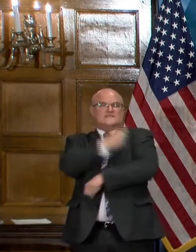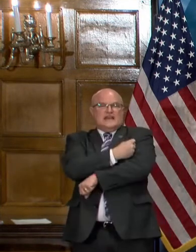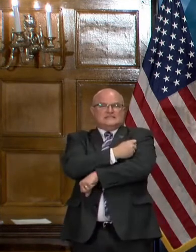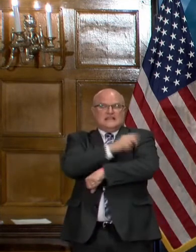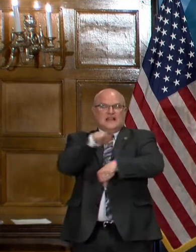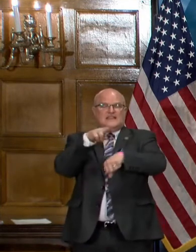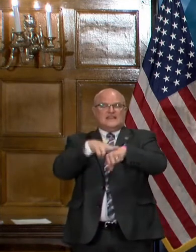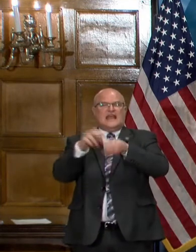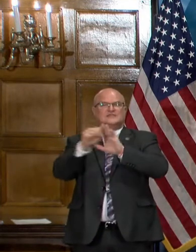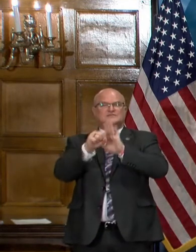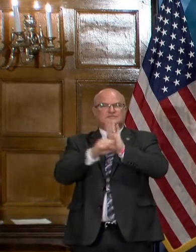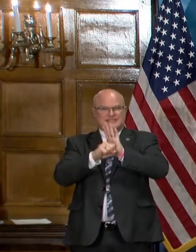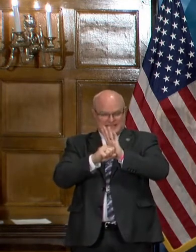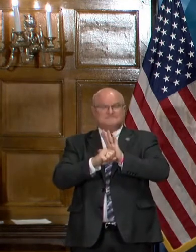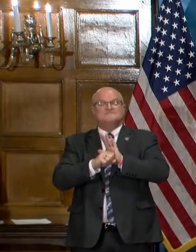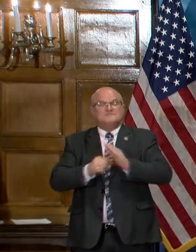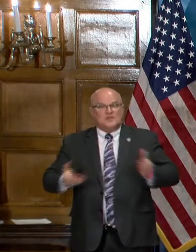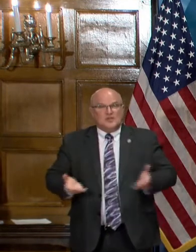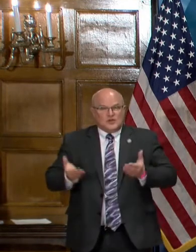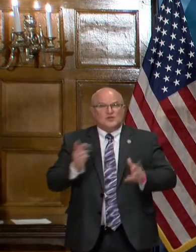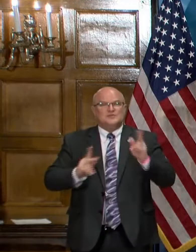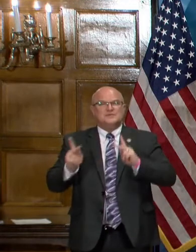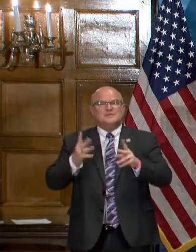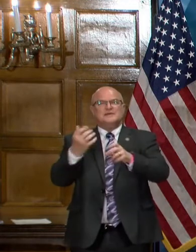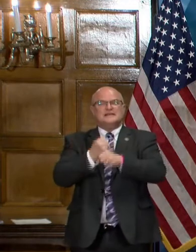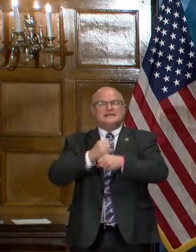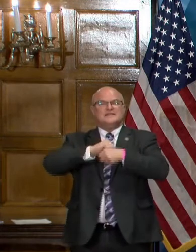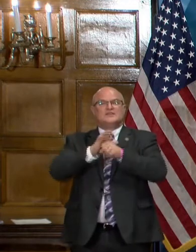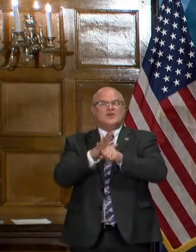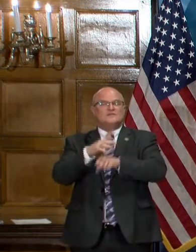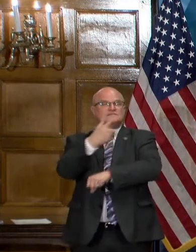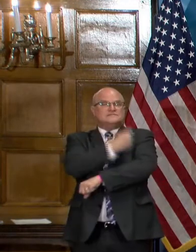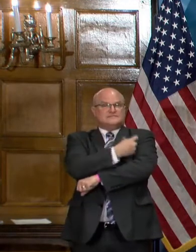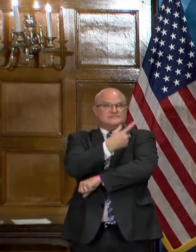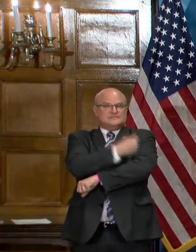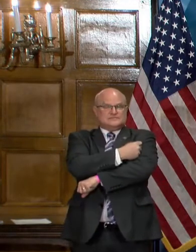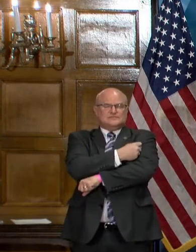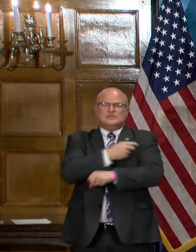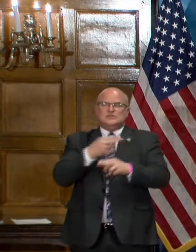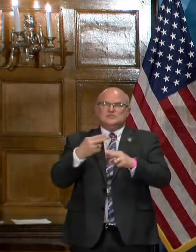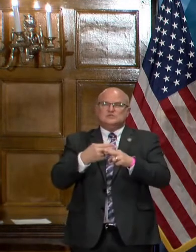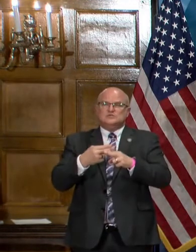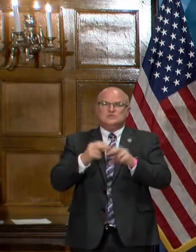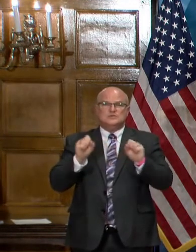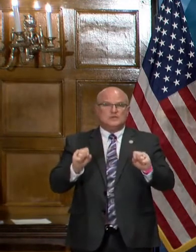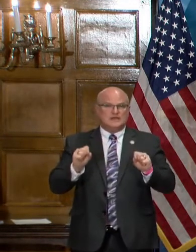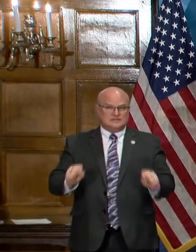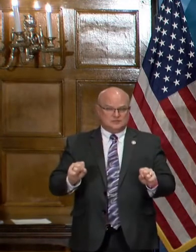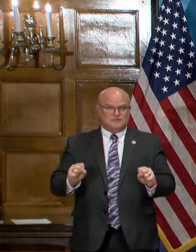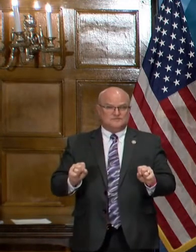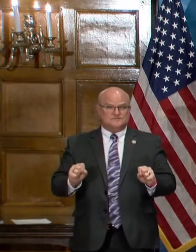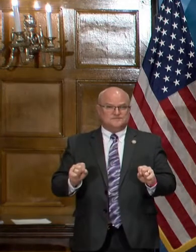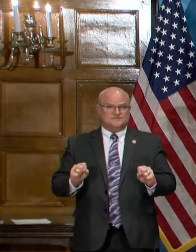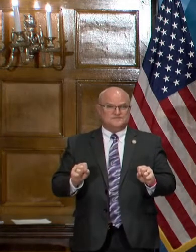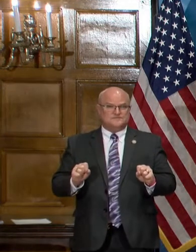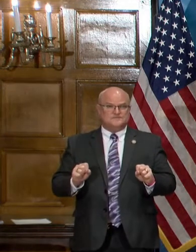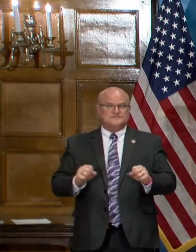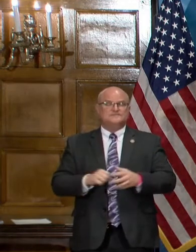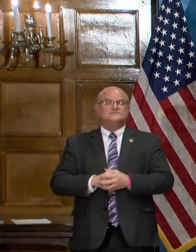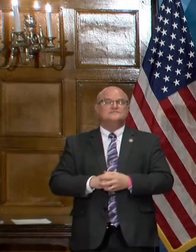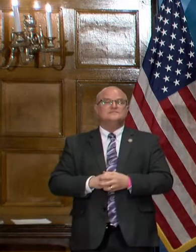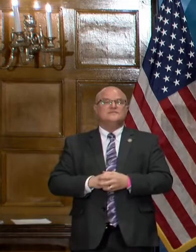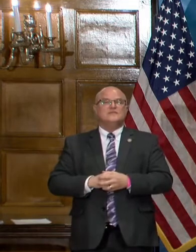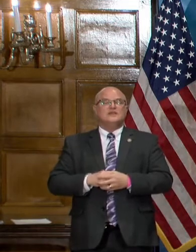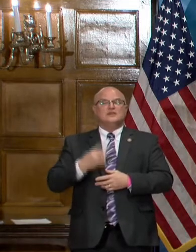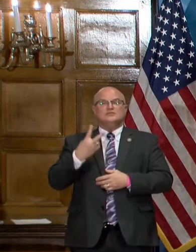initiative to encourage Arkansans to get their COVID-19 vaccination as soon as it becomes available to them.